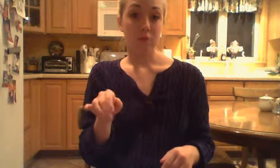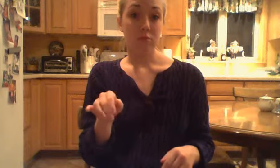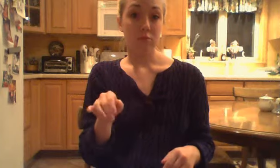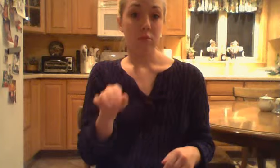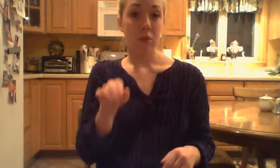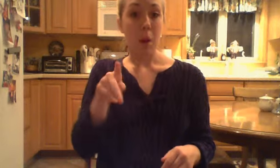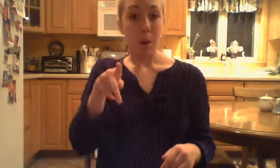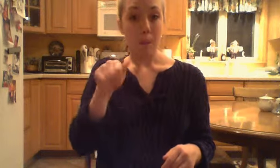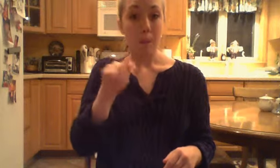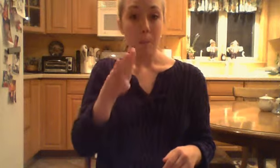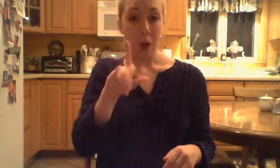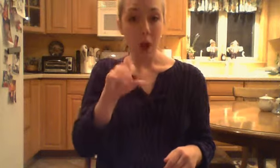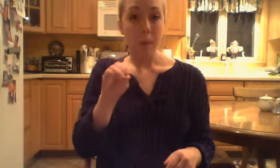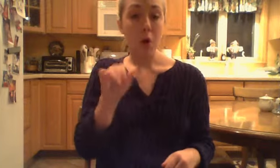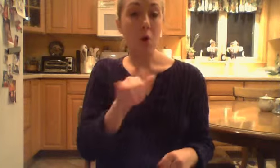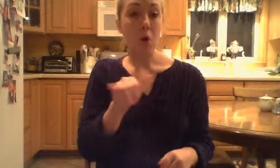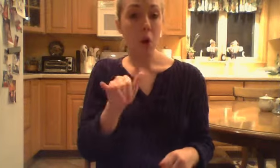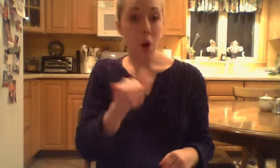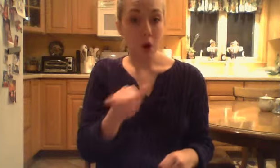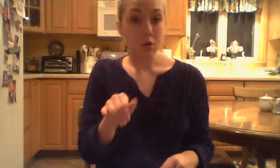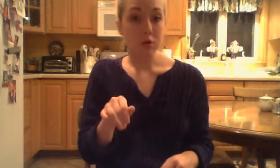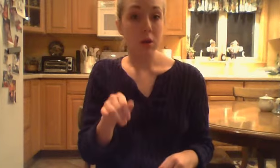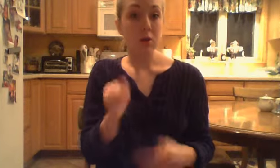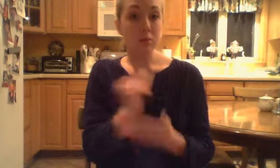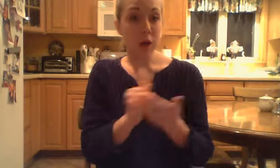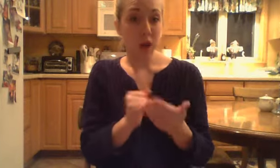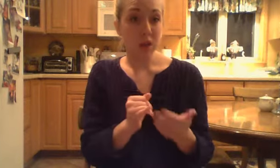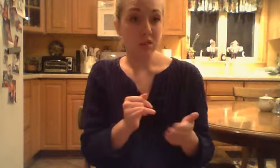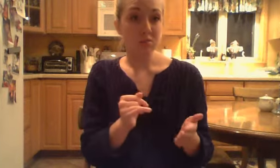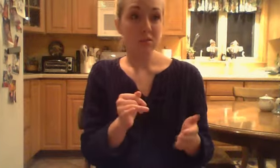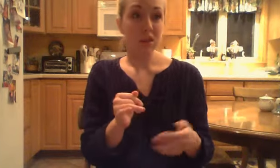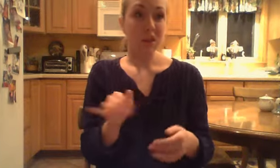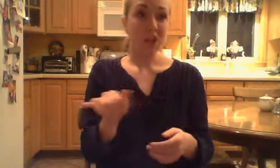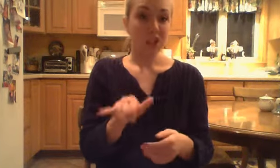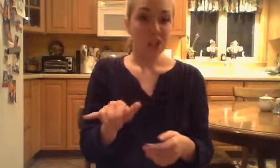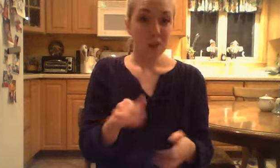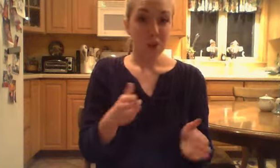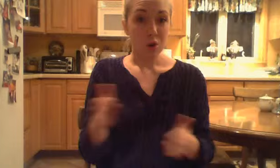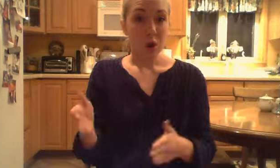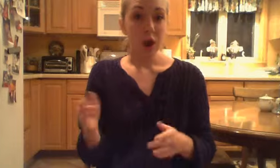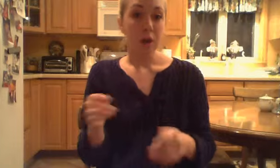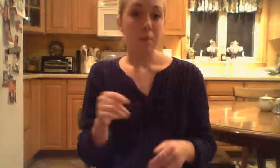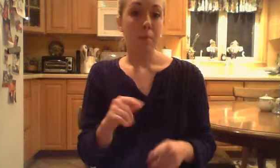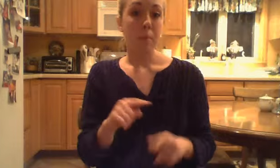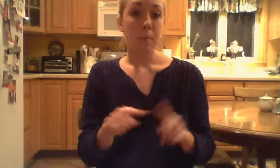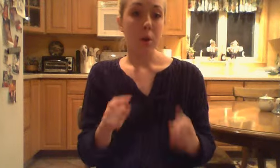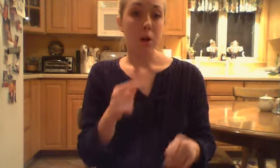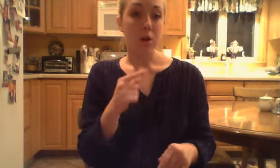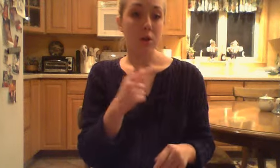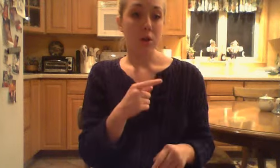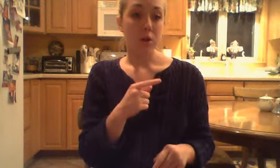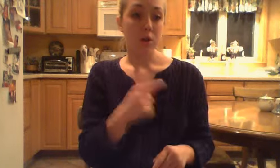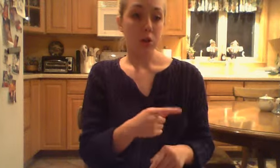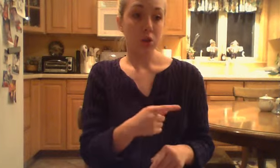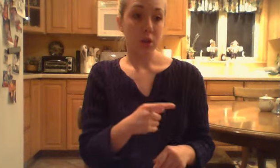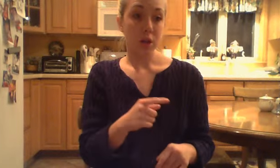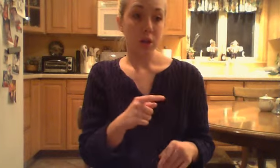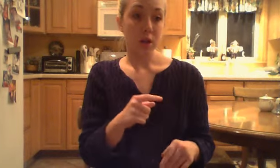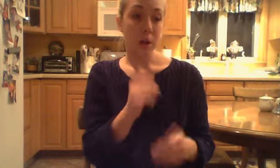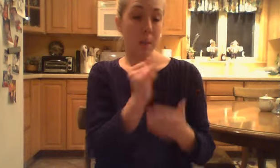way. But Georgia had a different way of looking at things too. People weren't used to seeing flowers painted